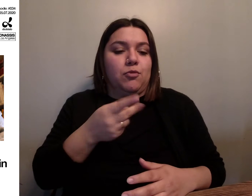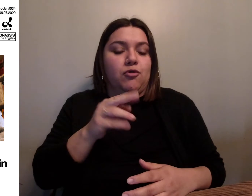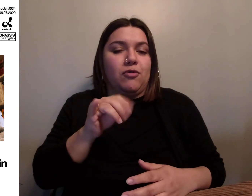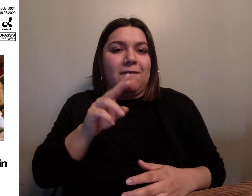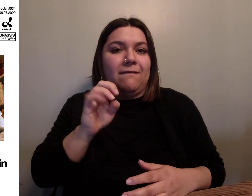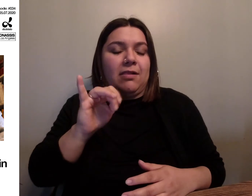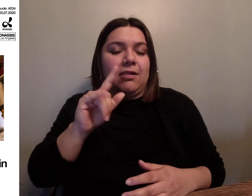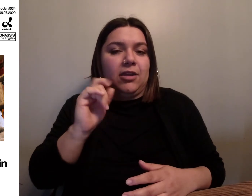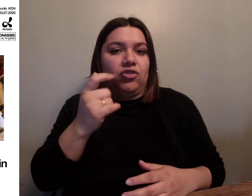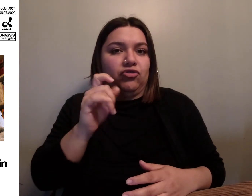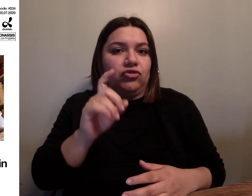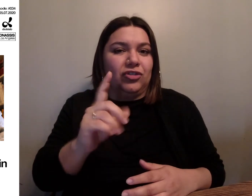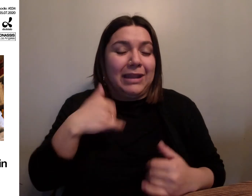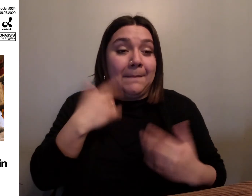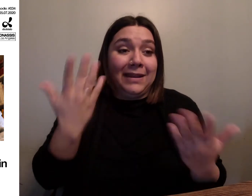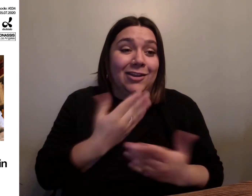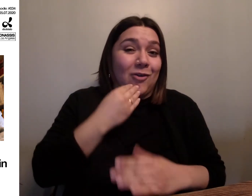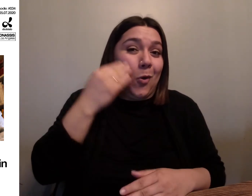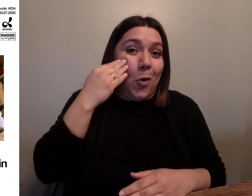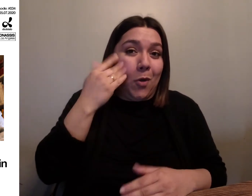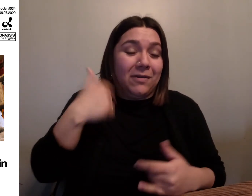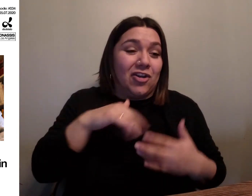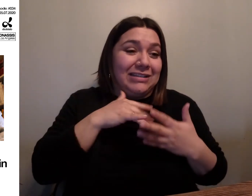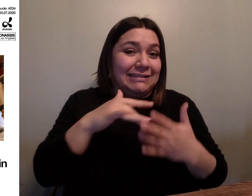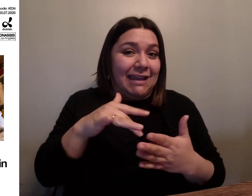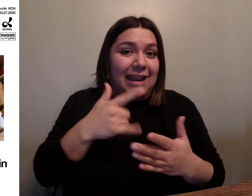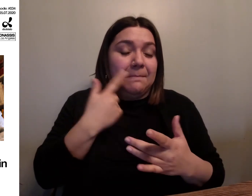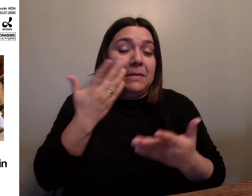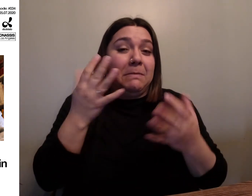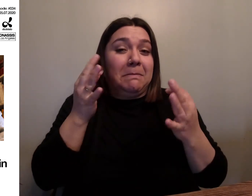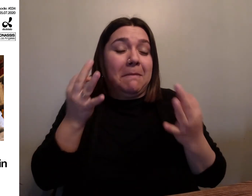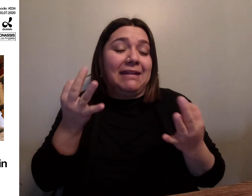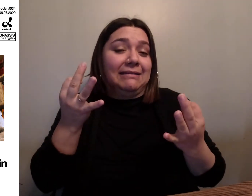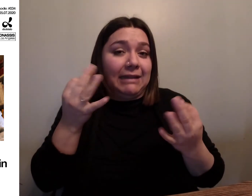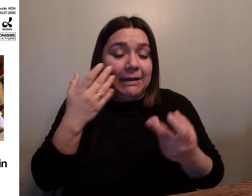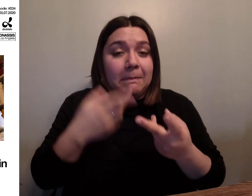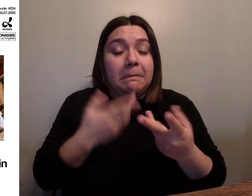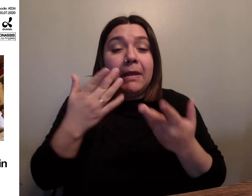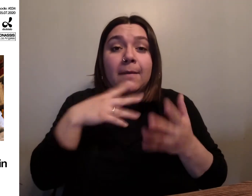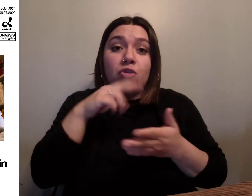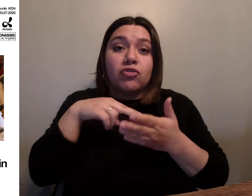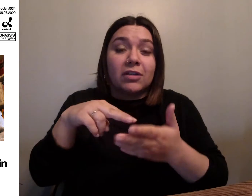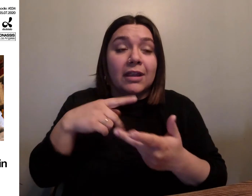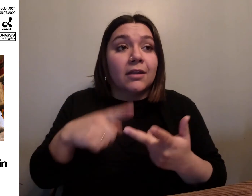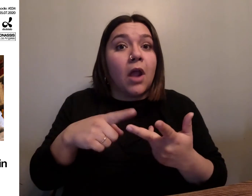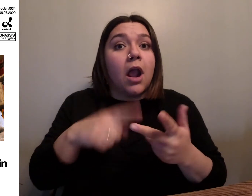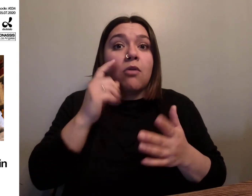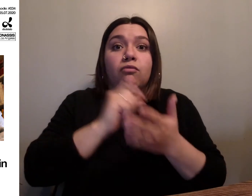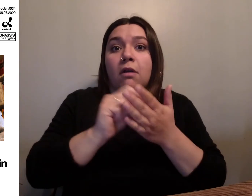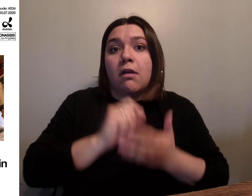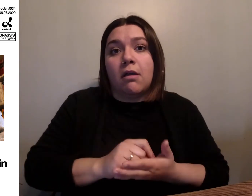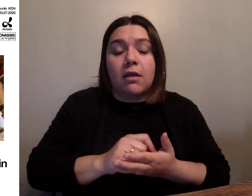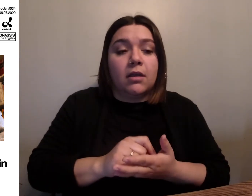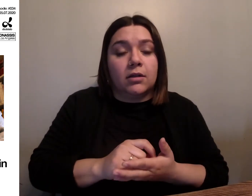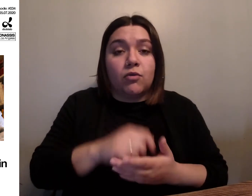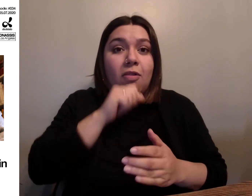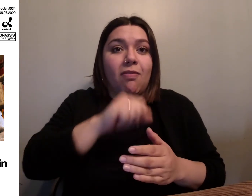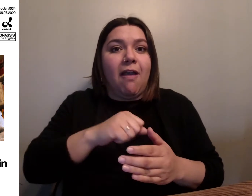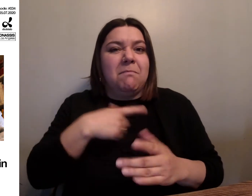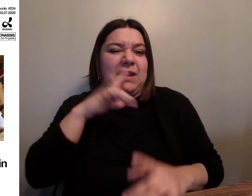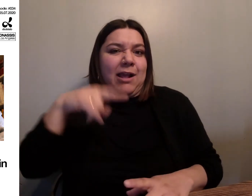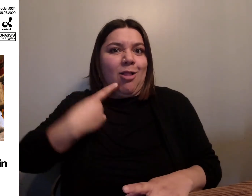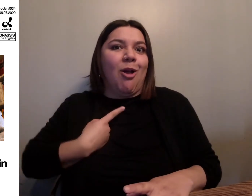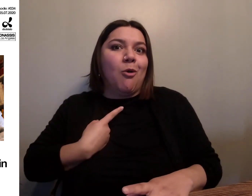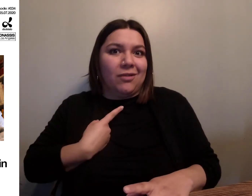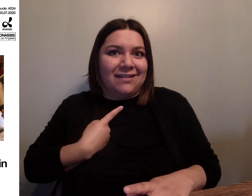home anyhow in our study and meditate maybe, or read, or write, who love